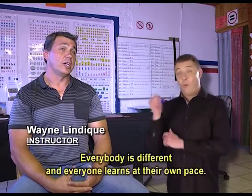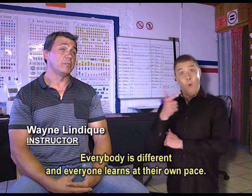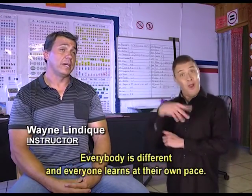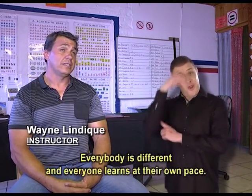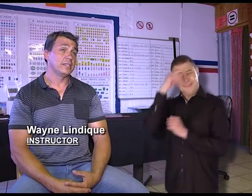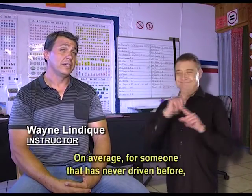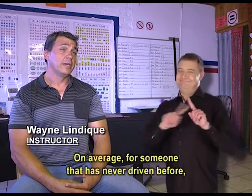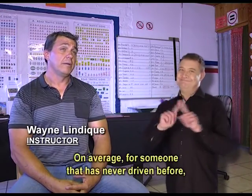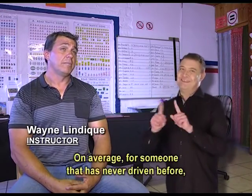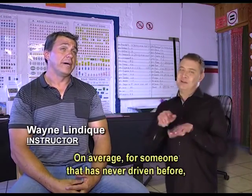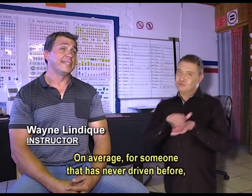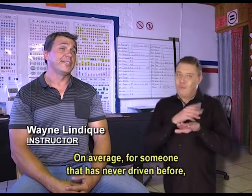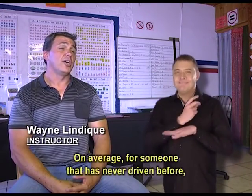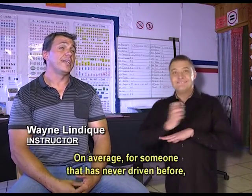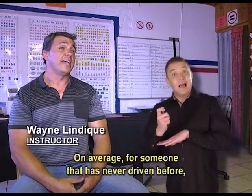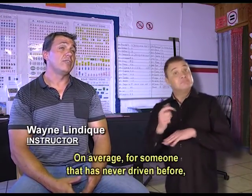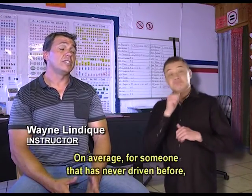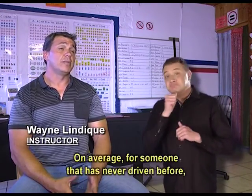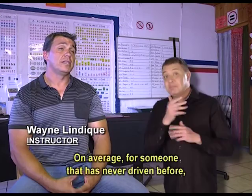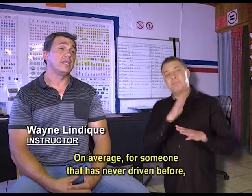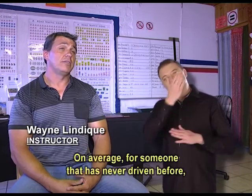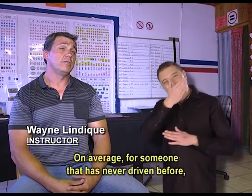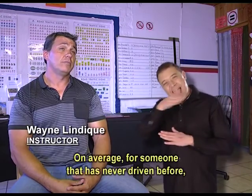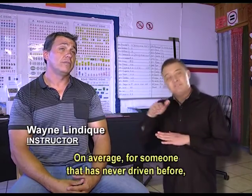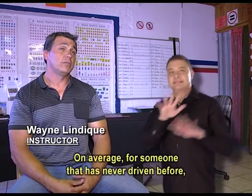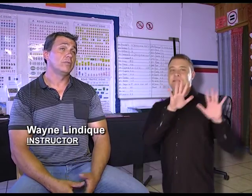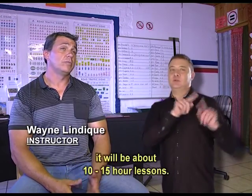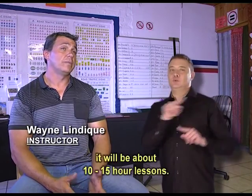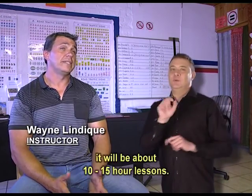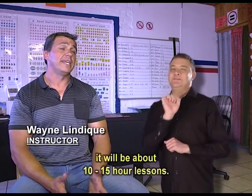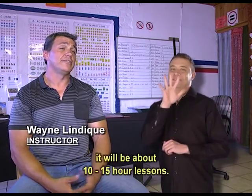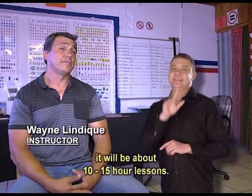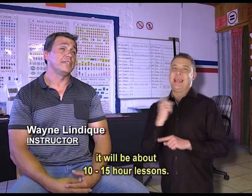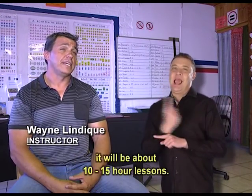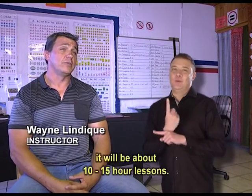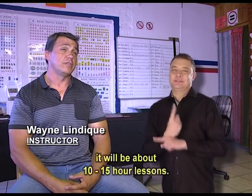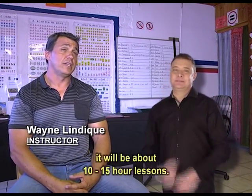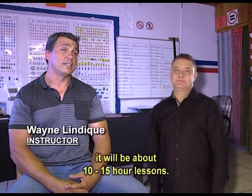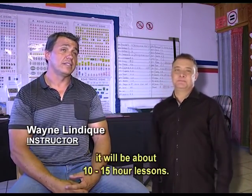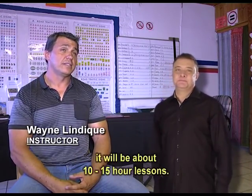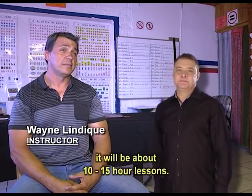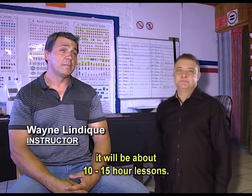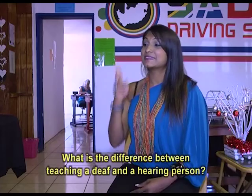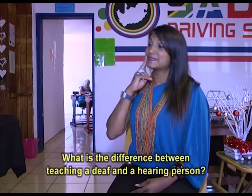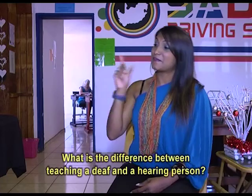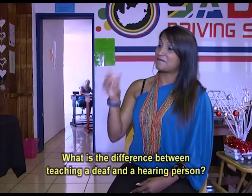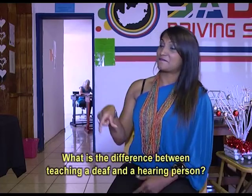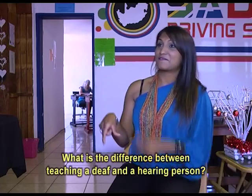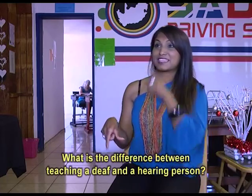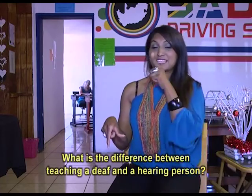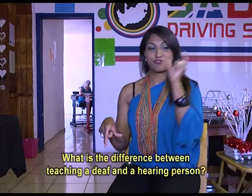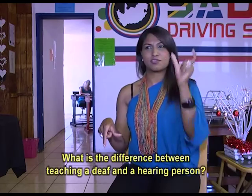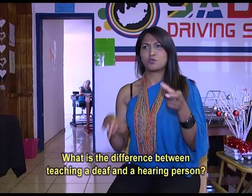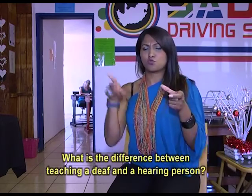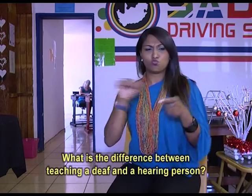learns at their own pace, but on average somebody that's never driven before will be about 10 to 15 hours of lessons. What is the